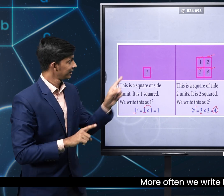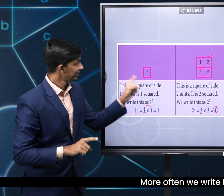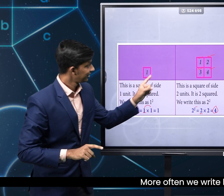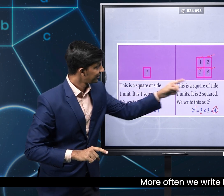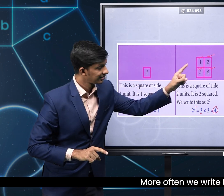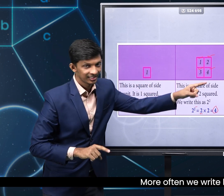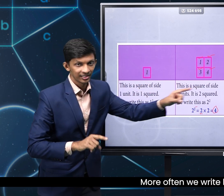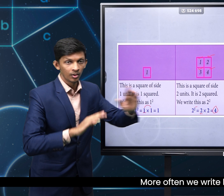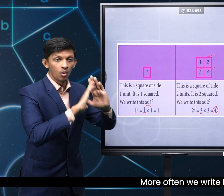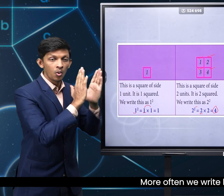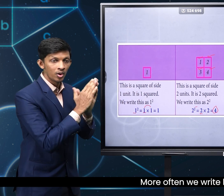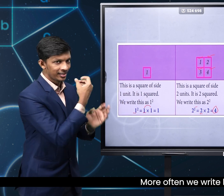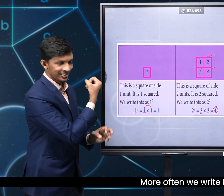More often, we write like this: